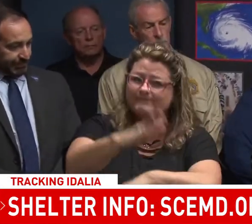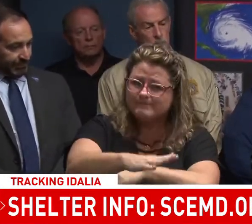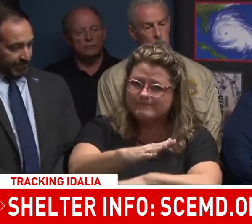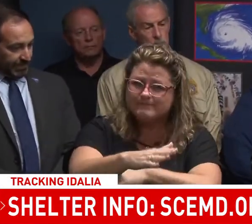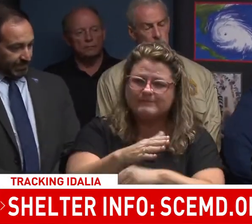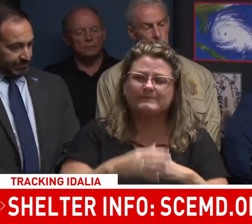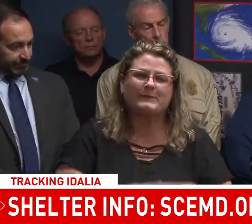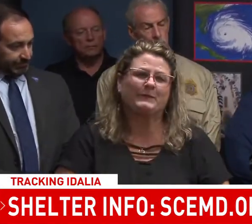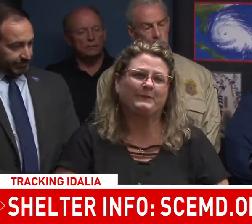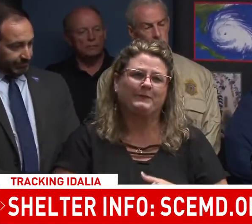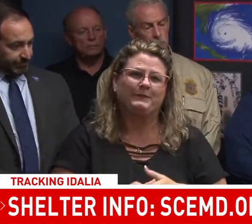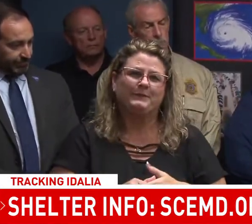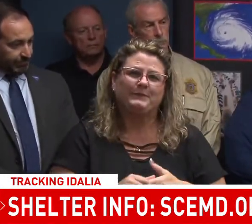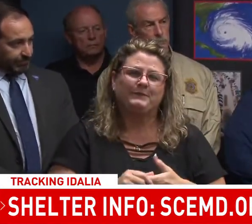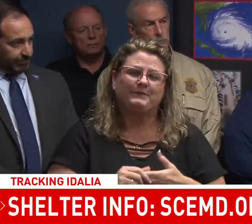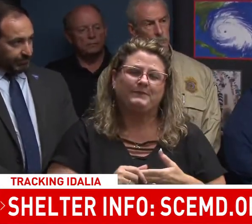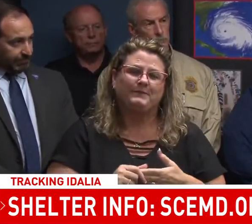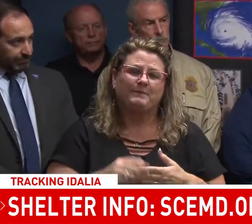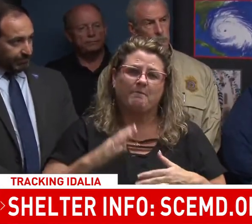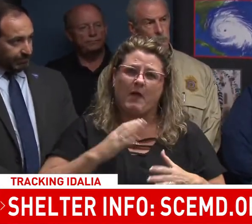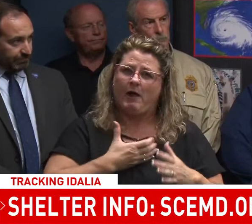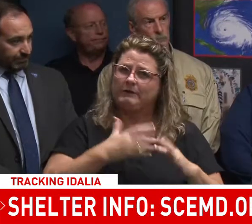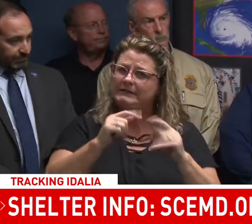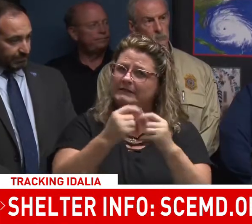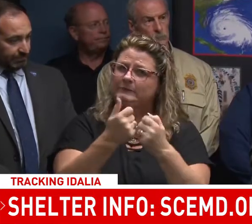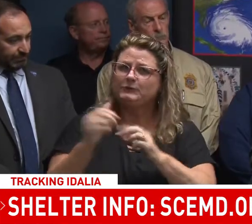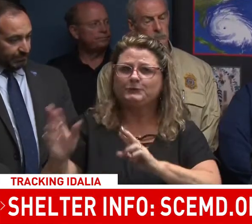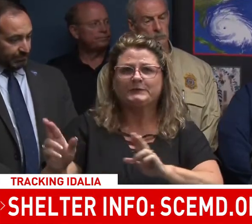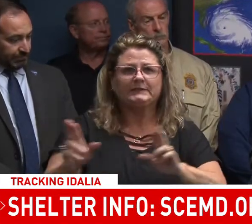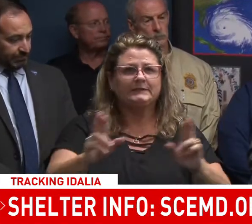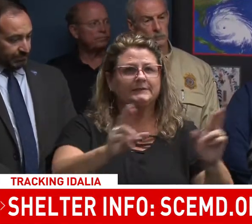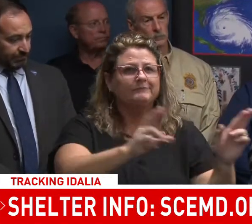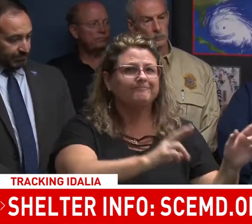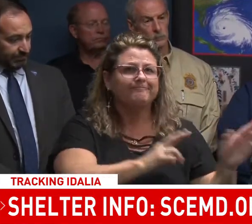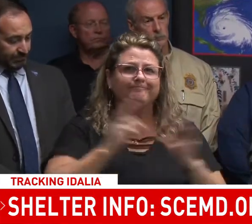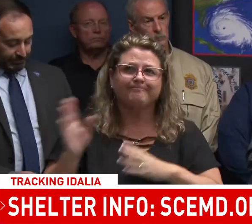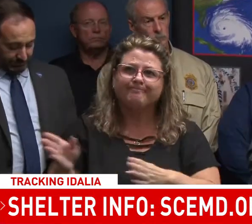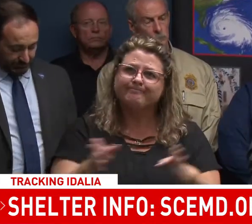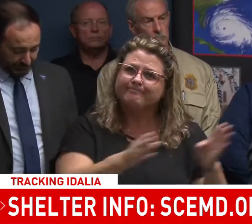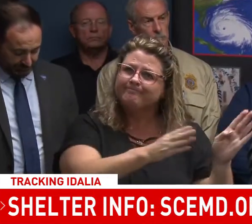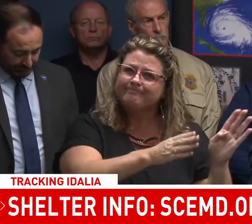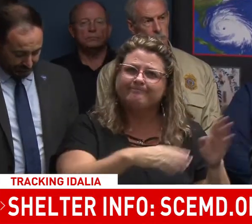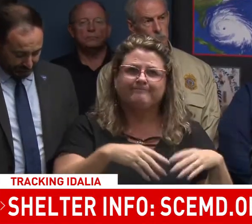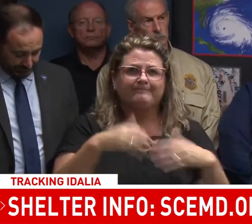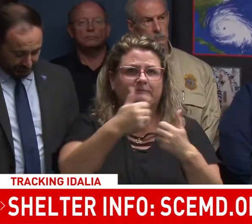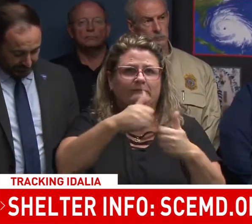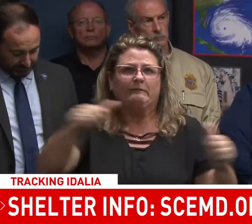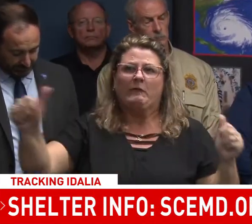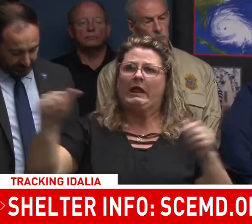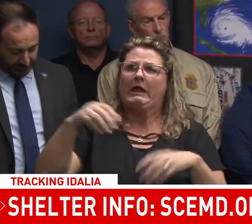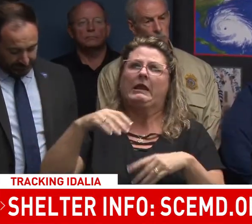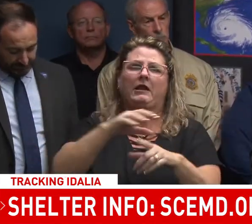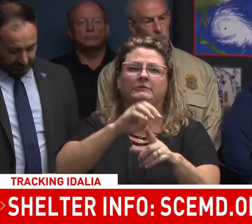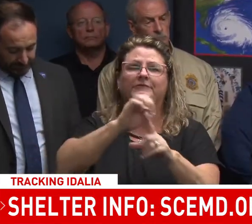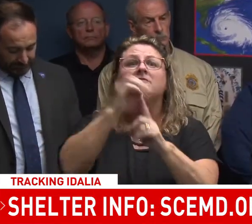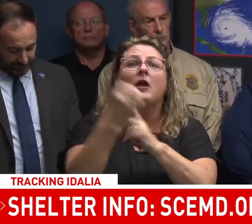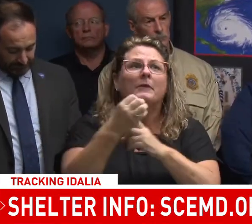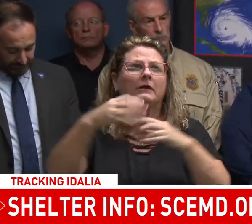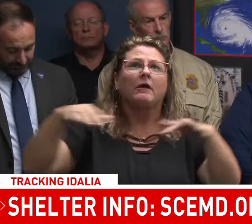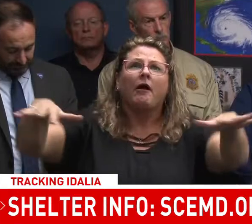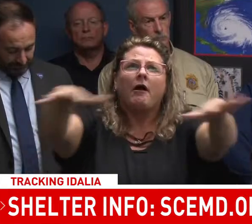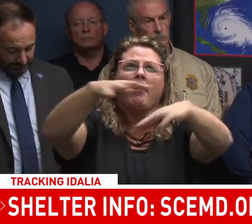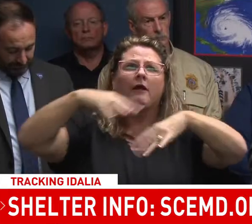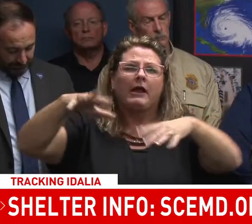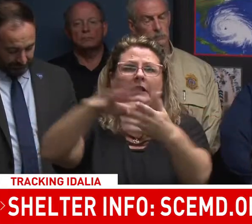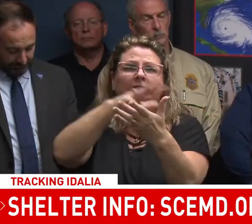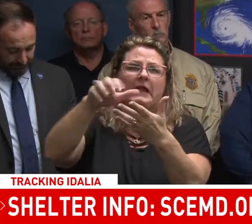everyone. So our teams are actively working to ensure that we minimize any environmental damage from the storm, and